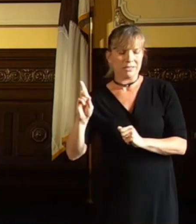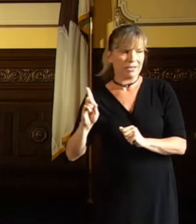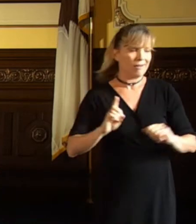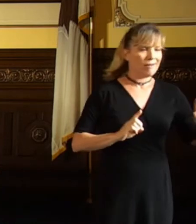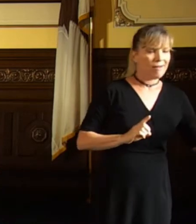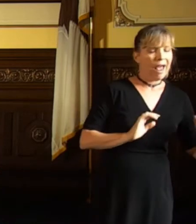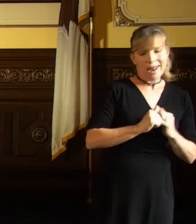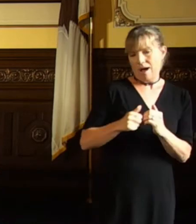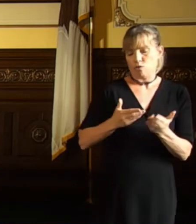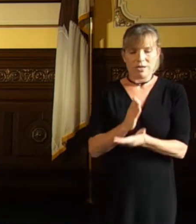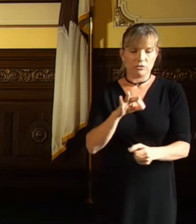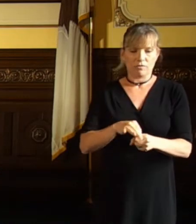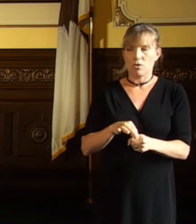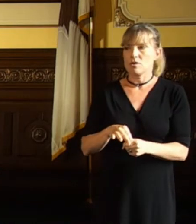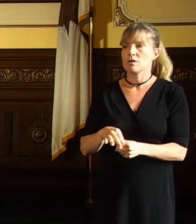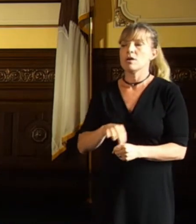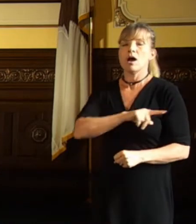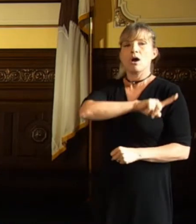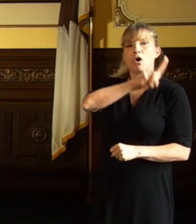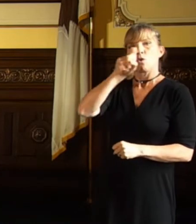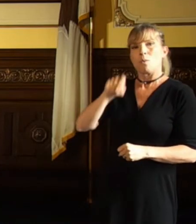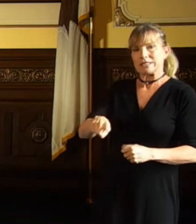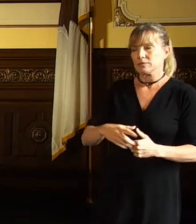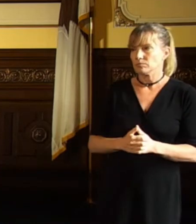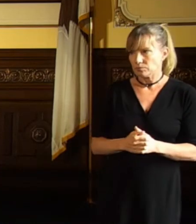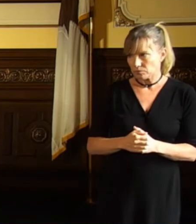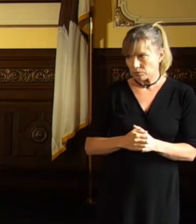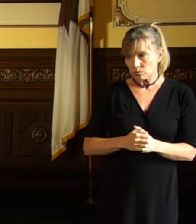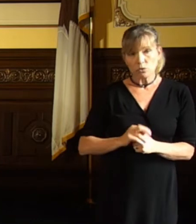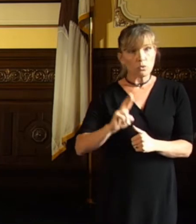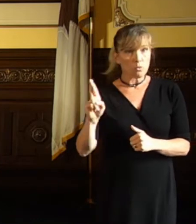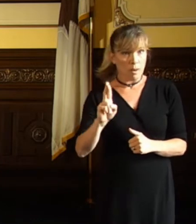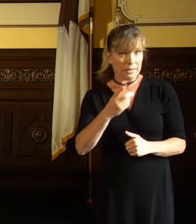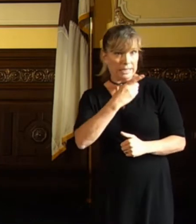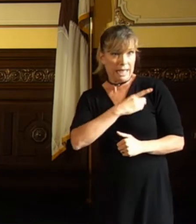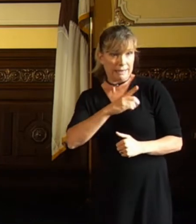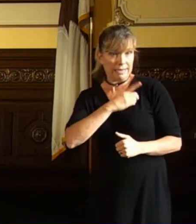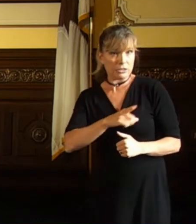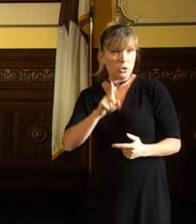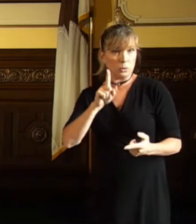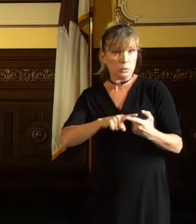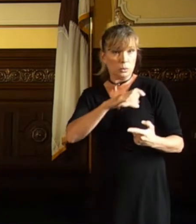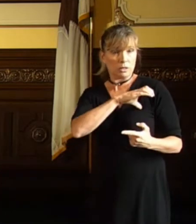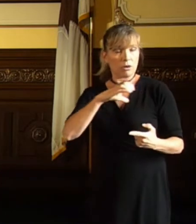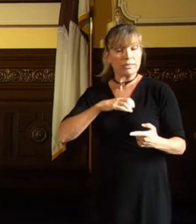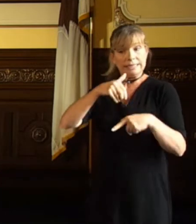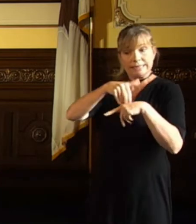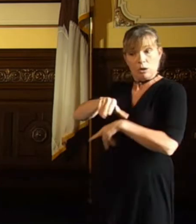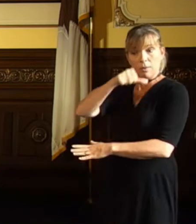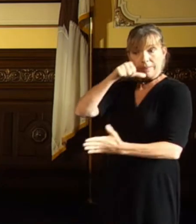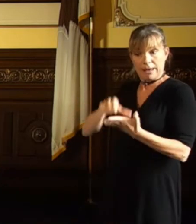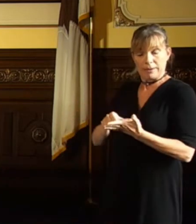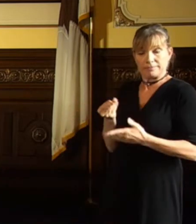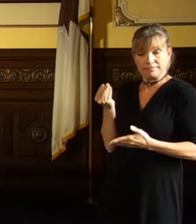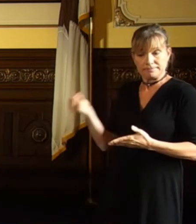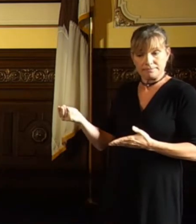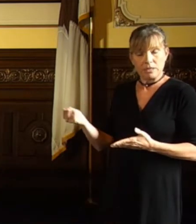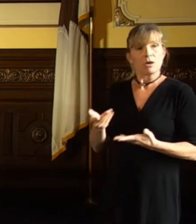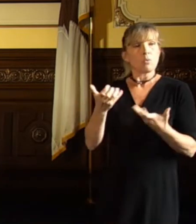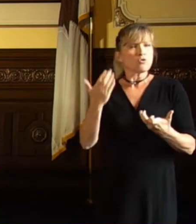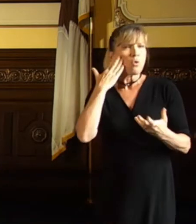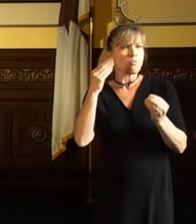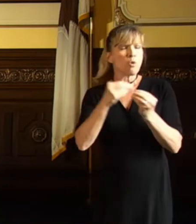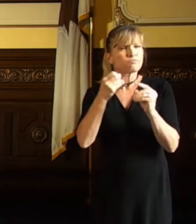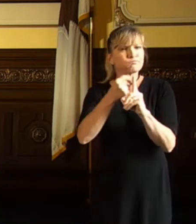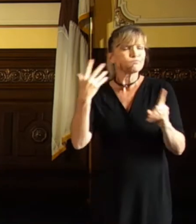the right to vote. Coming from Rick Pearson of the Tribune, the Republican delegation to Congress has sent you a letter that wants to know more